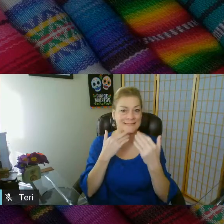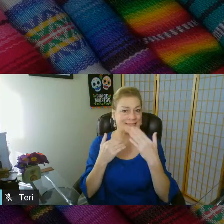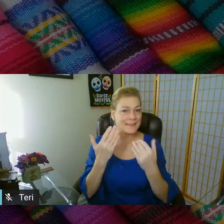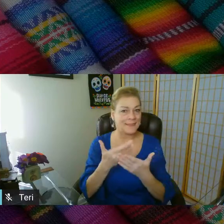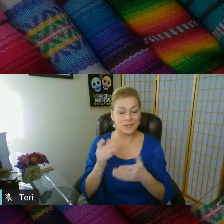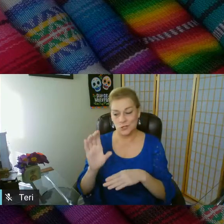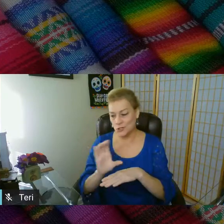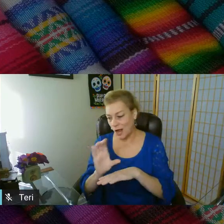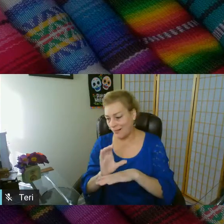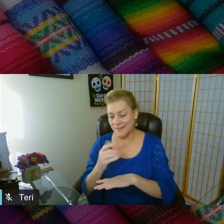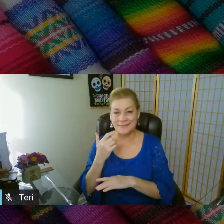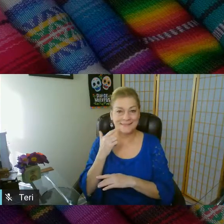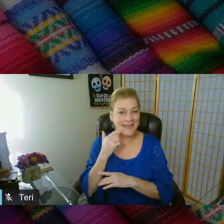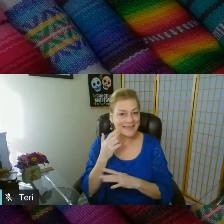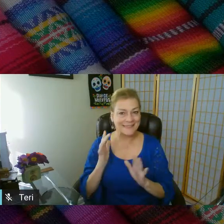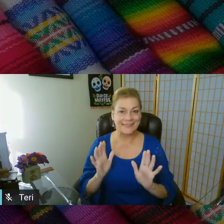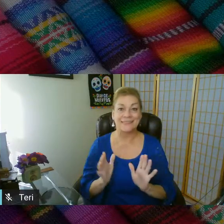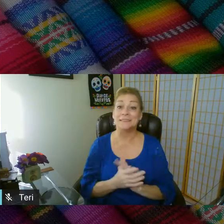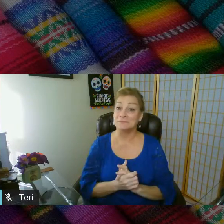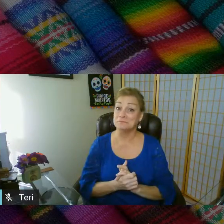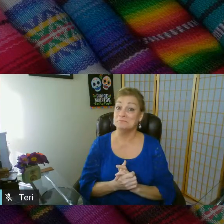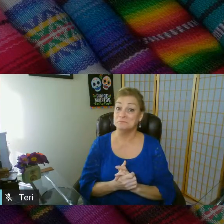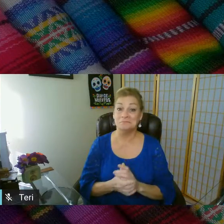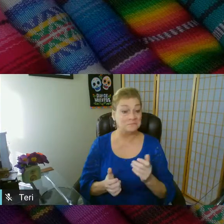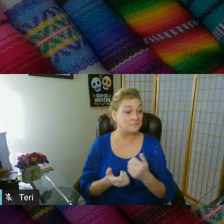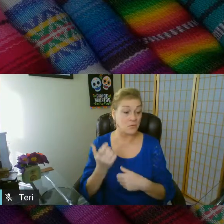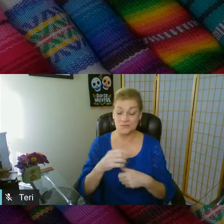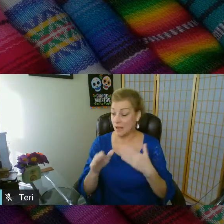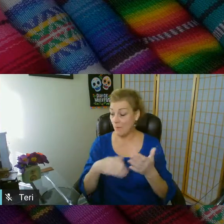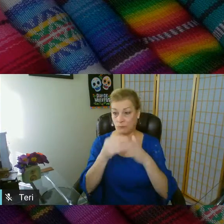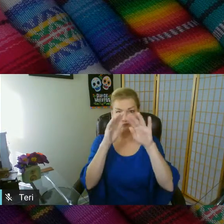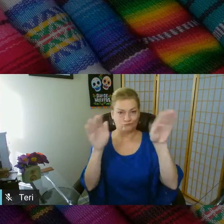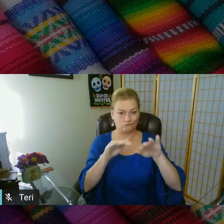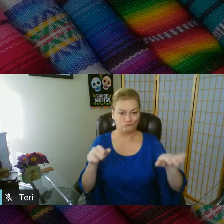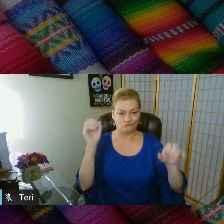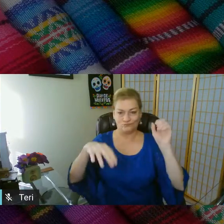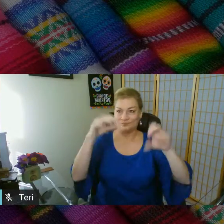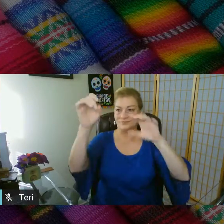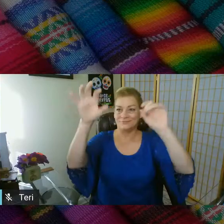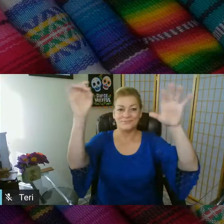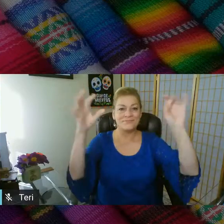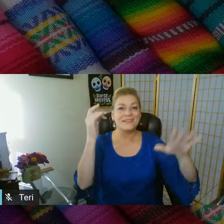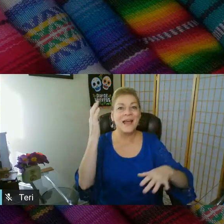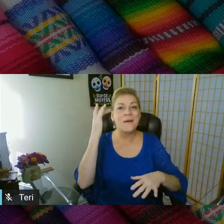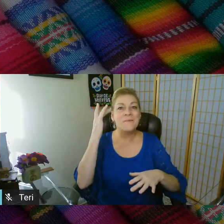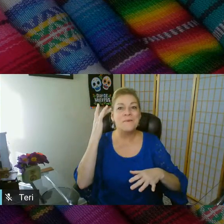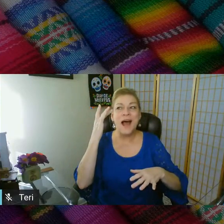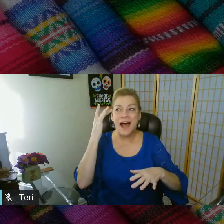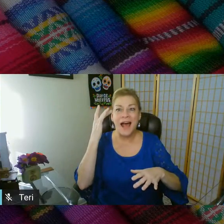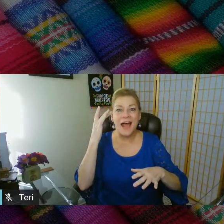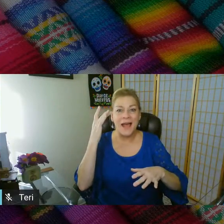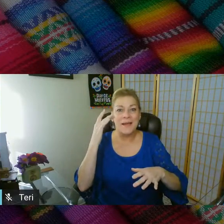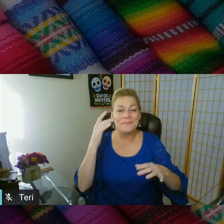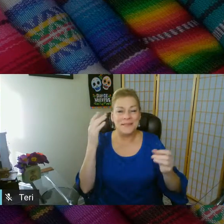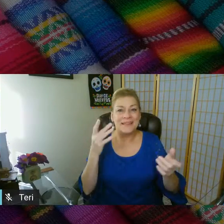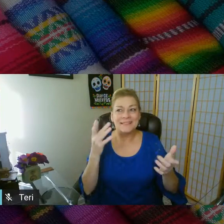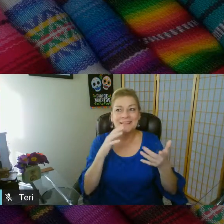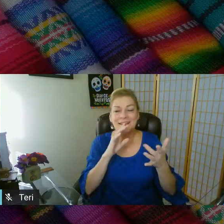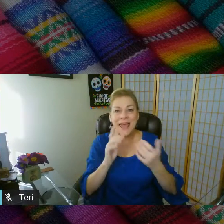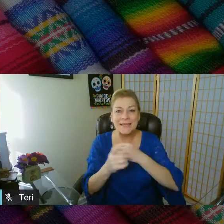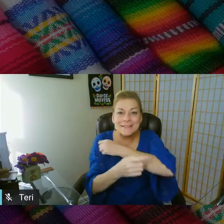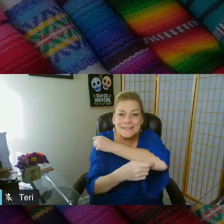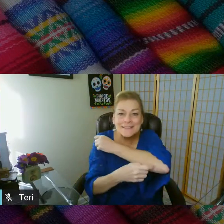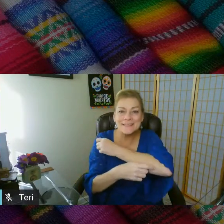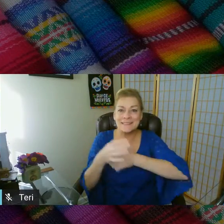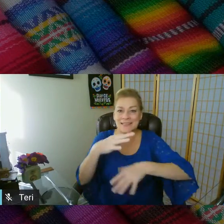chocolates, candies are also usually all over the ofrenda, because again, it brings and entices the spirits to come.